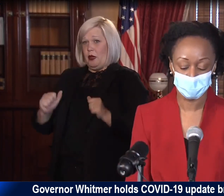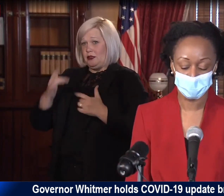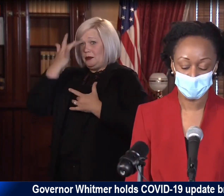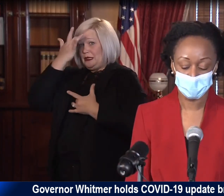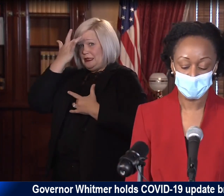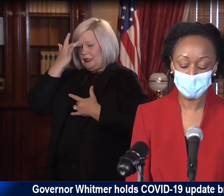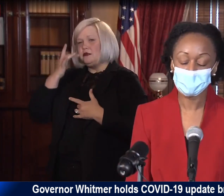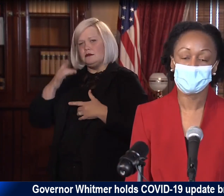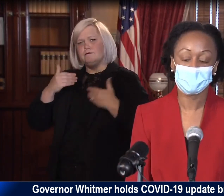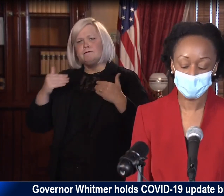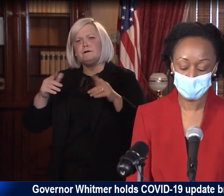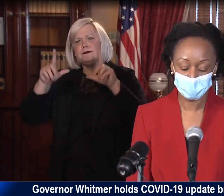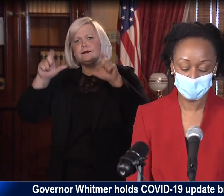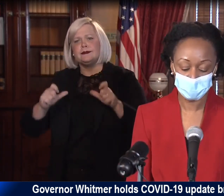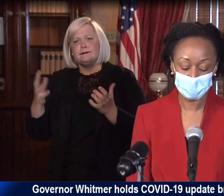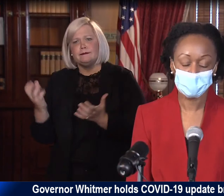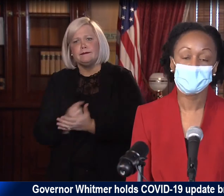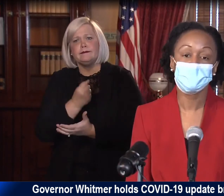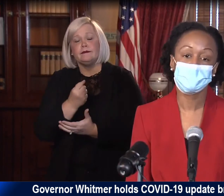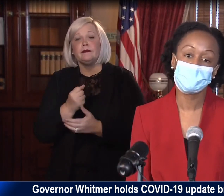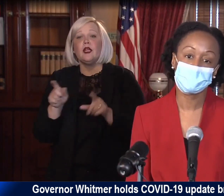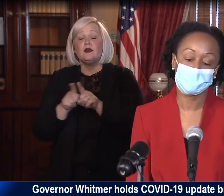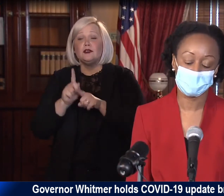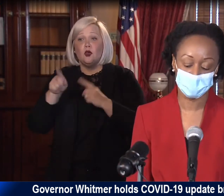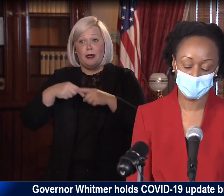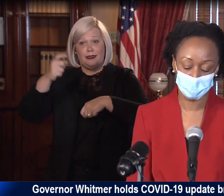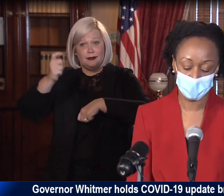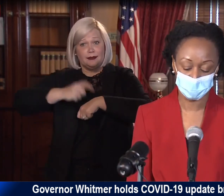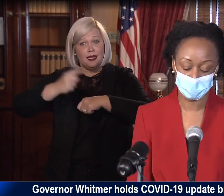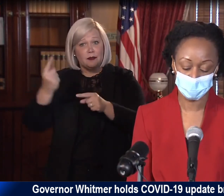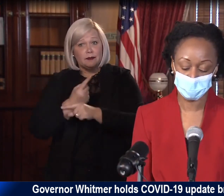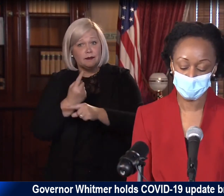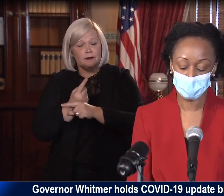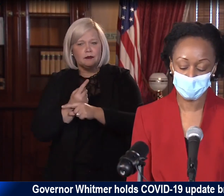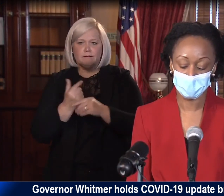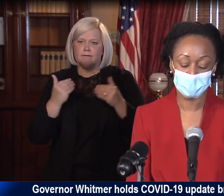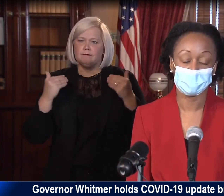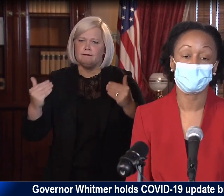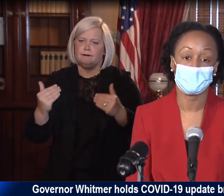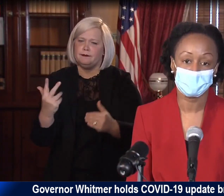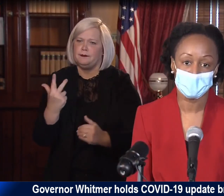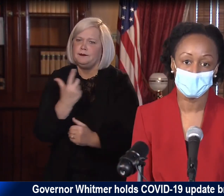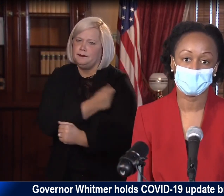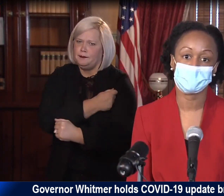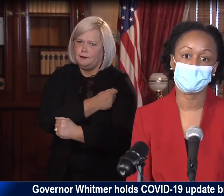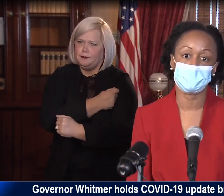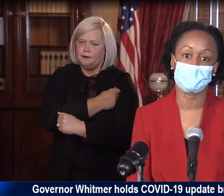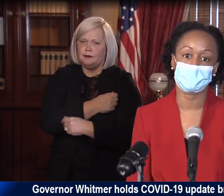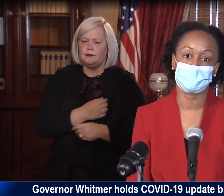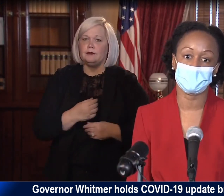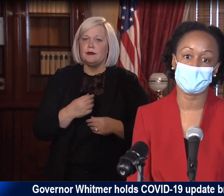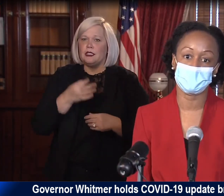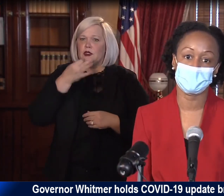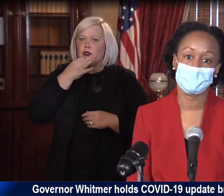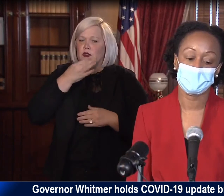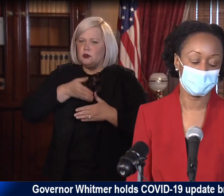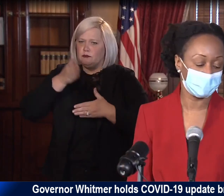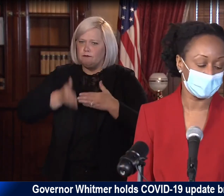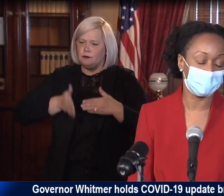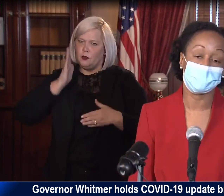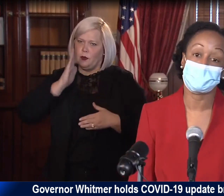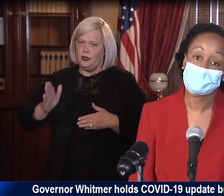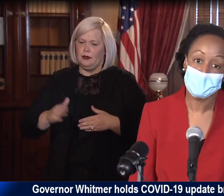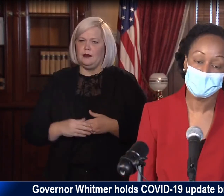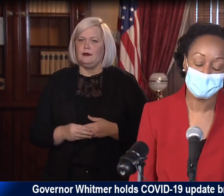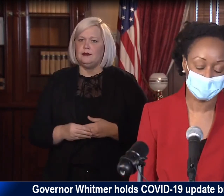you're ill. And when it's your turn, please do choose to get the vaccine. We are on the right path to end this pandemic. And